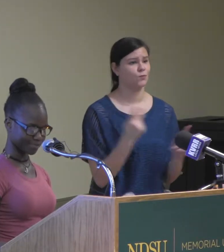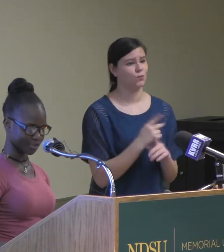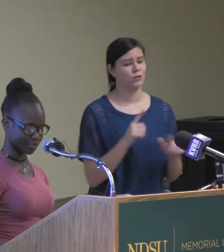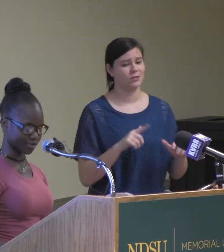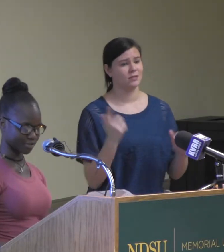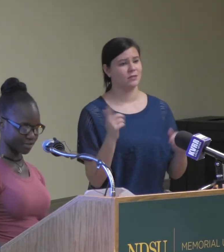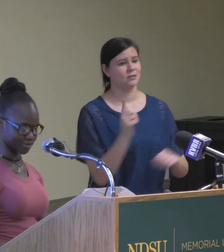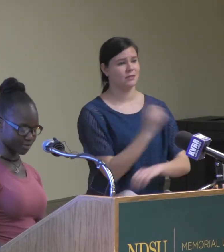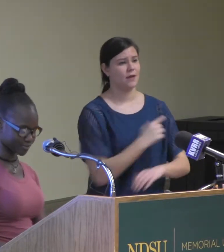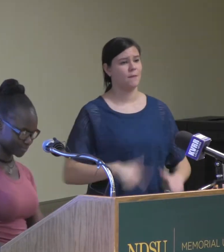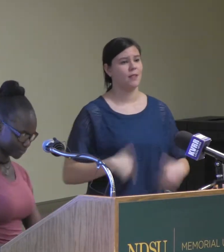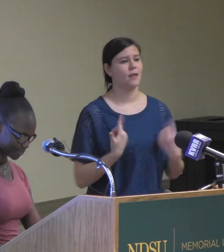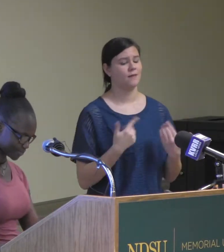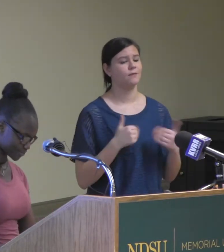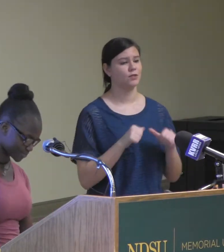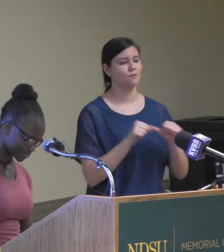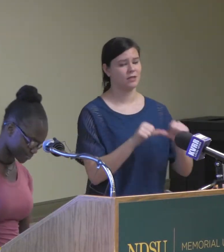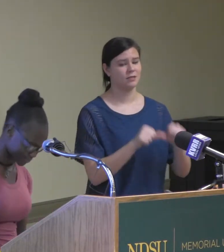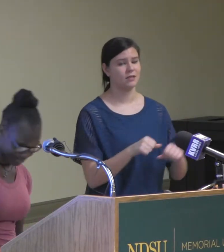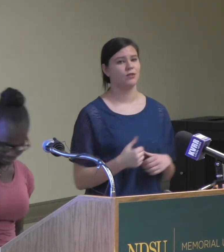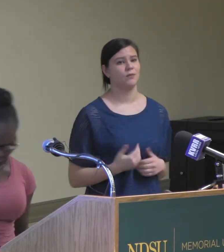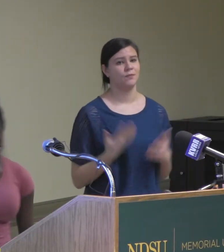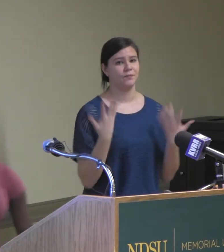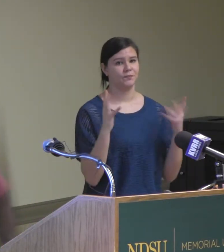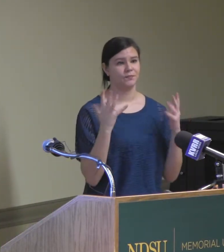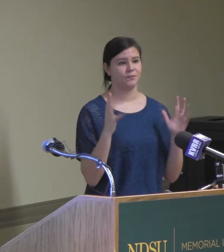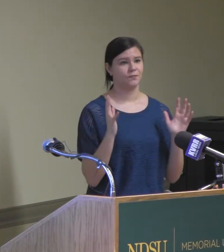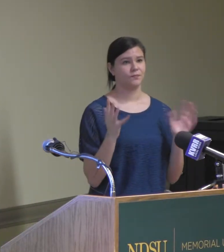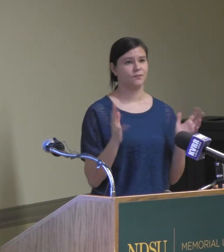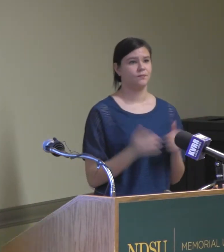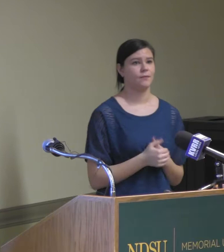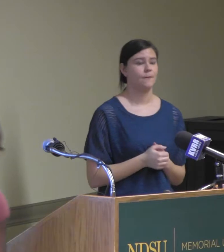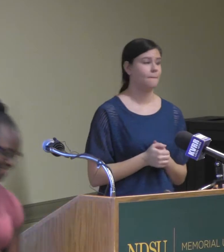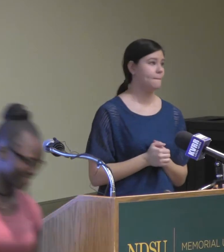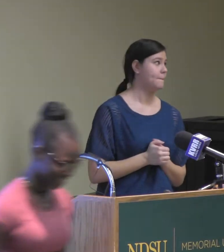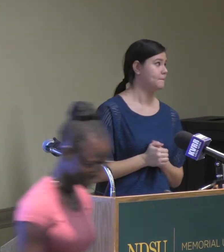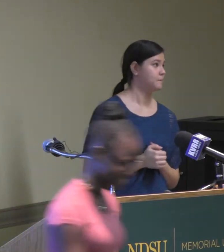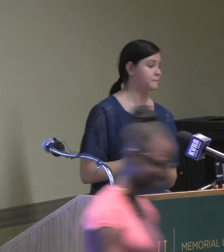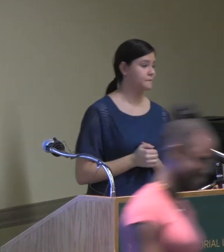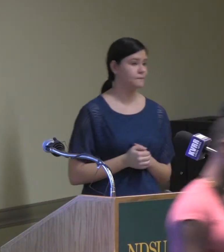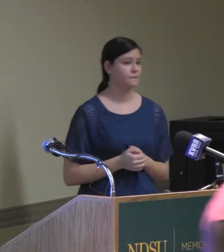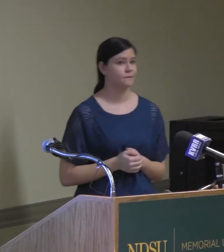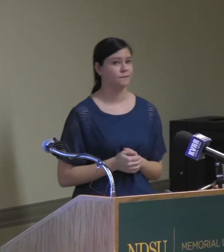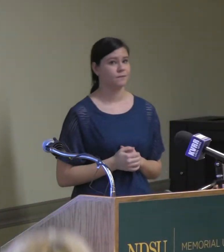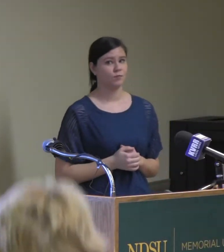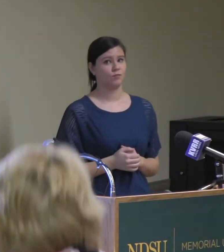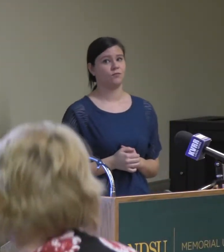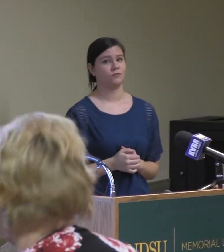To be continued.